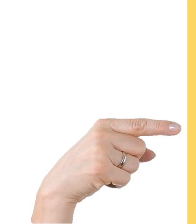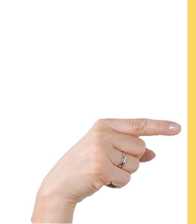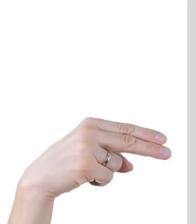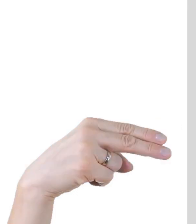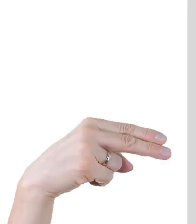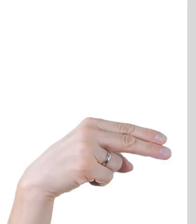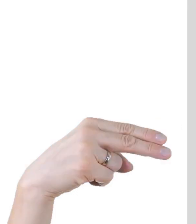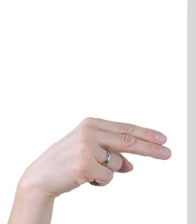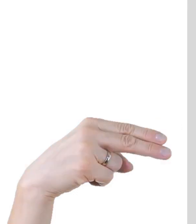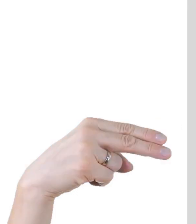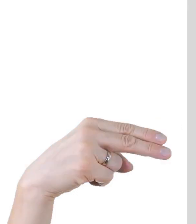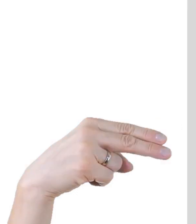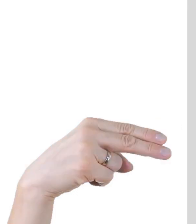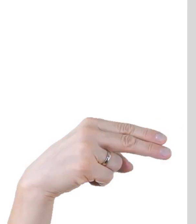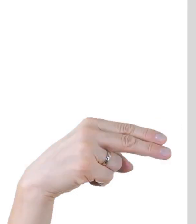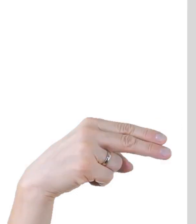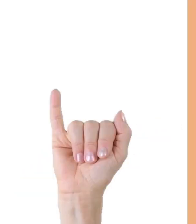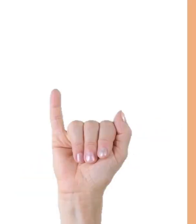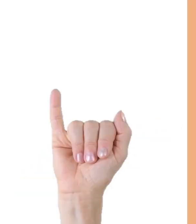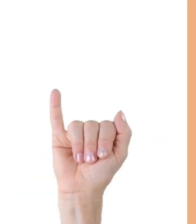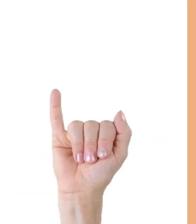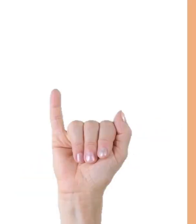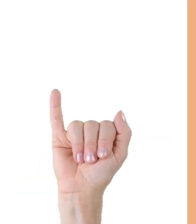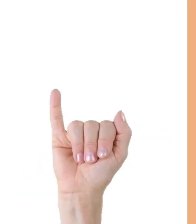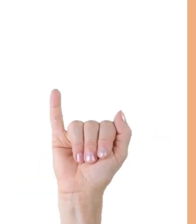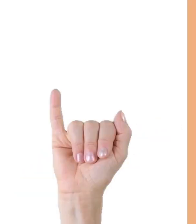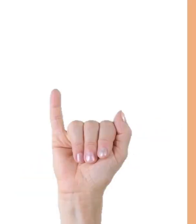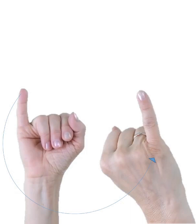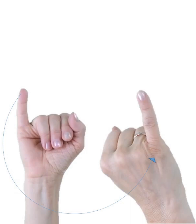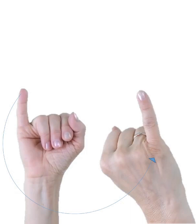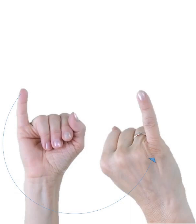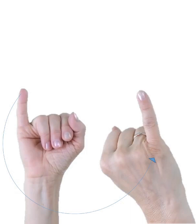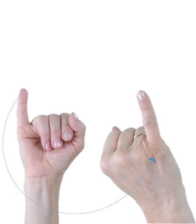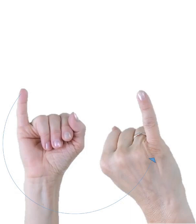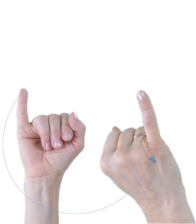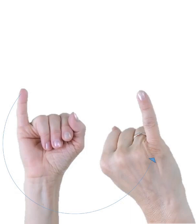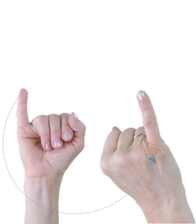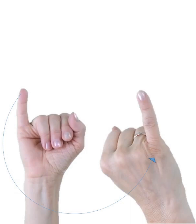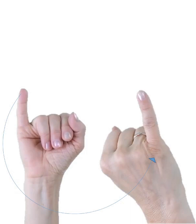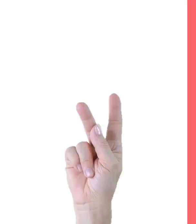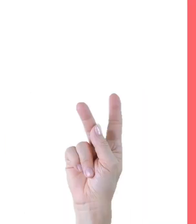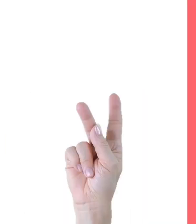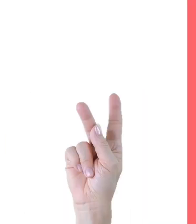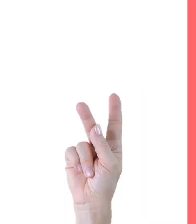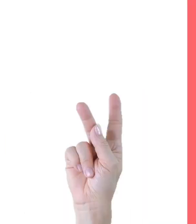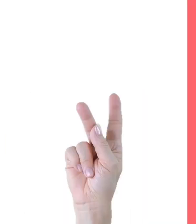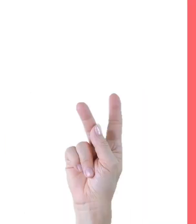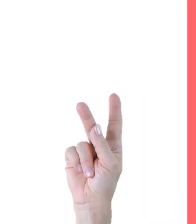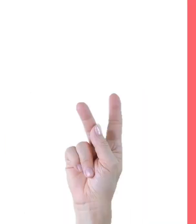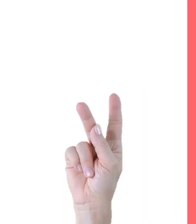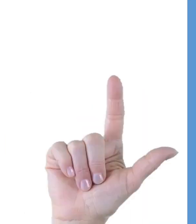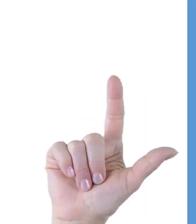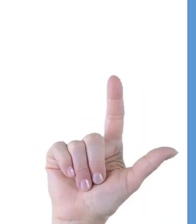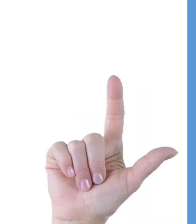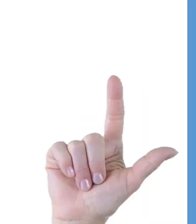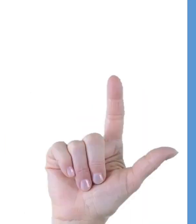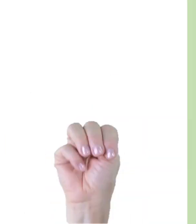H, I, J, K, L,